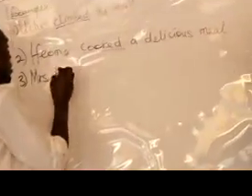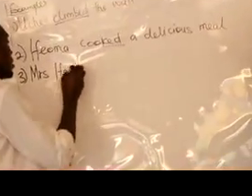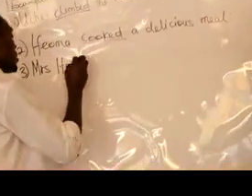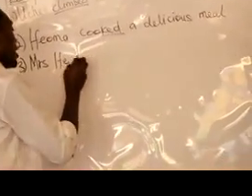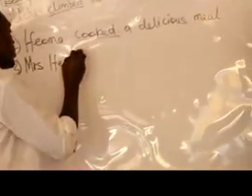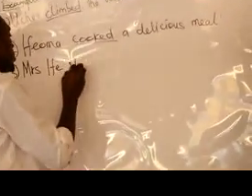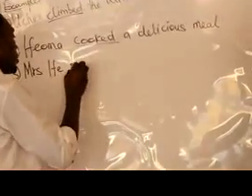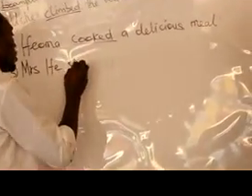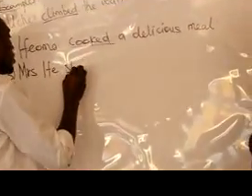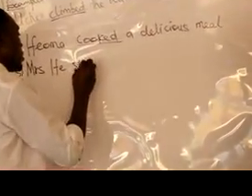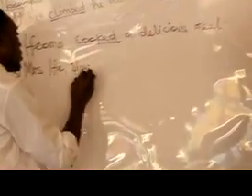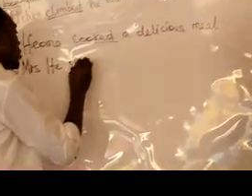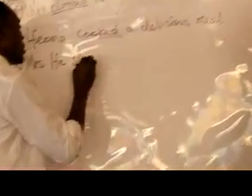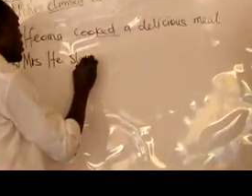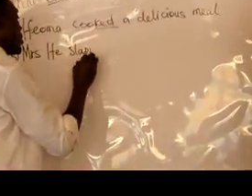Ife slapped